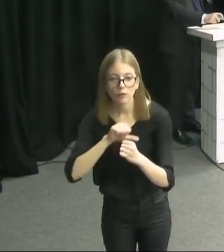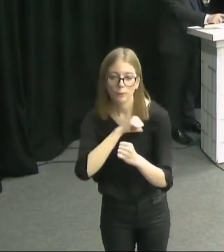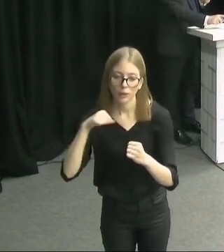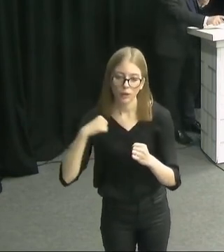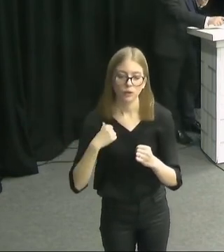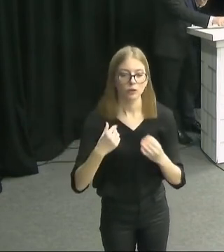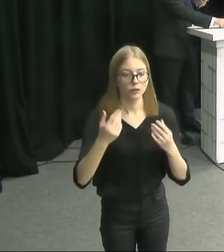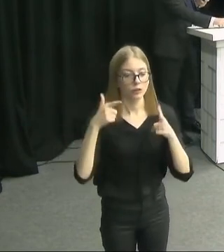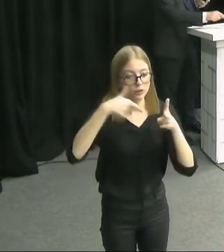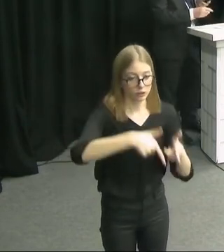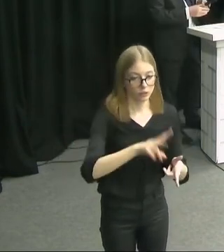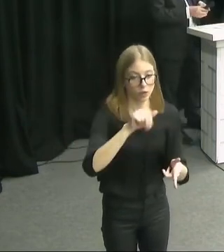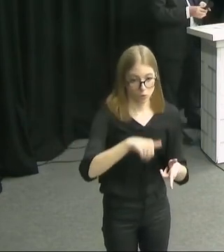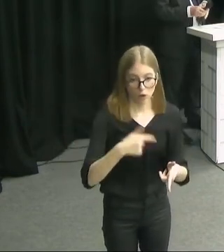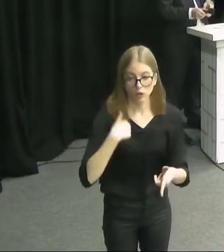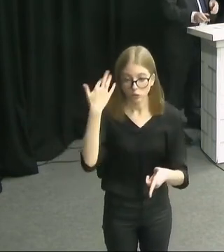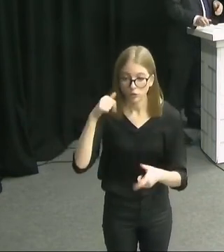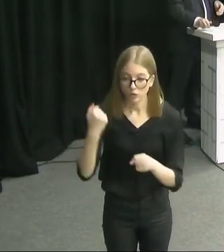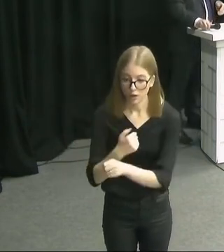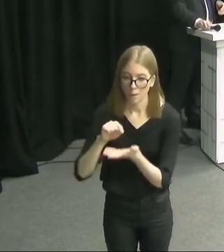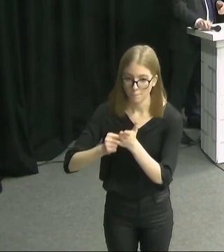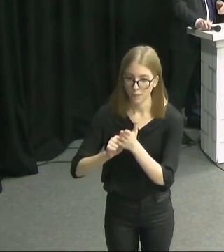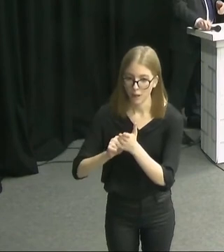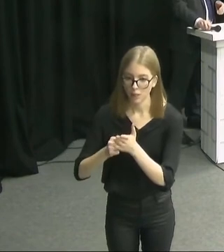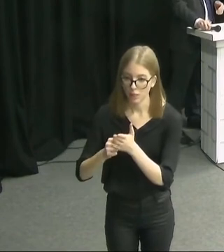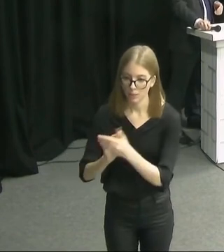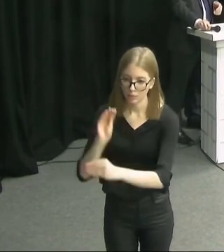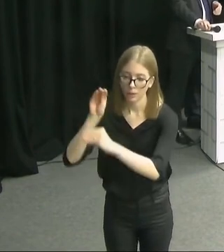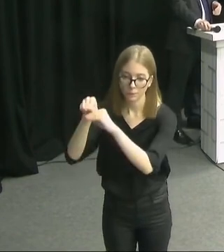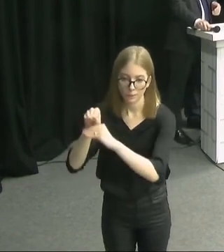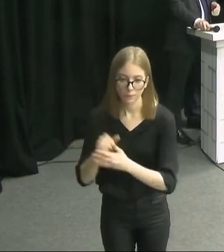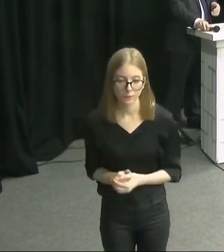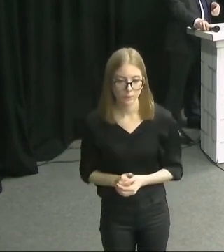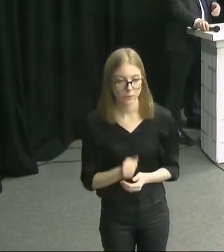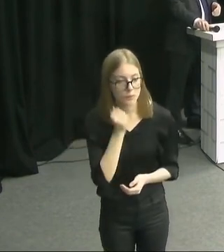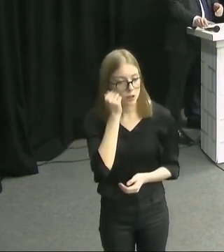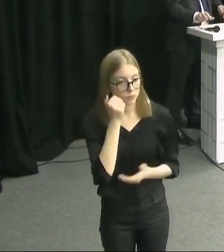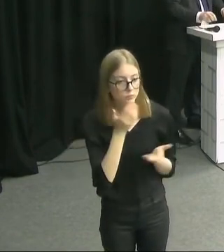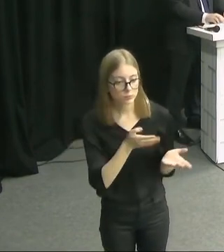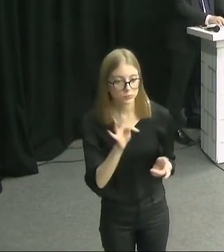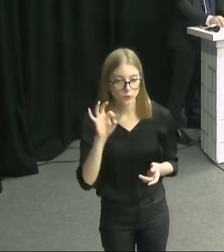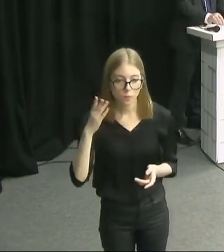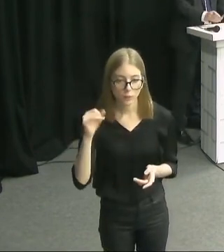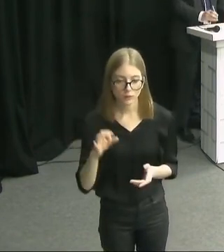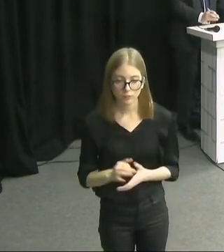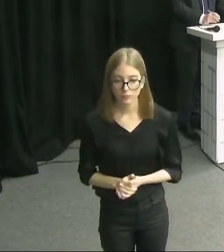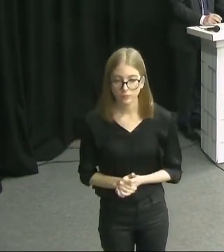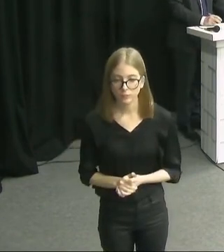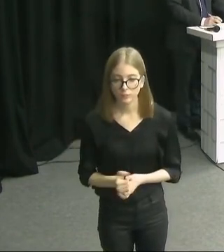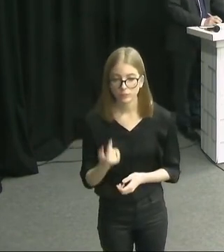athletes should be given an opportunity to study in the university so that the university's name is more